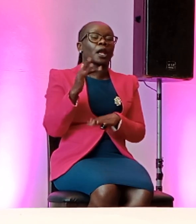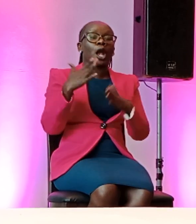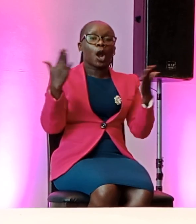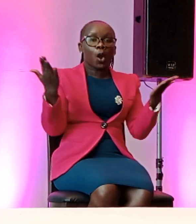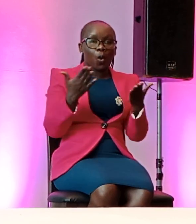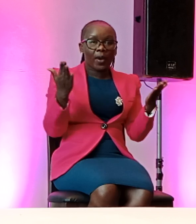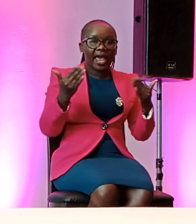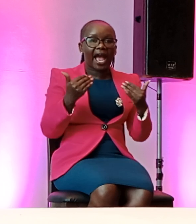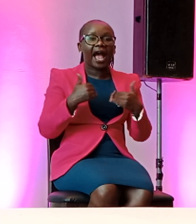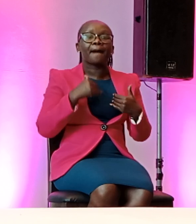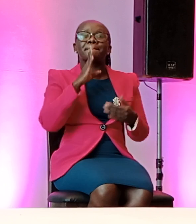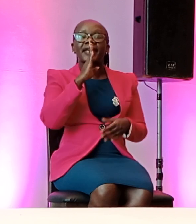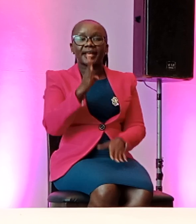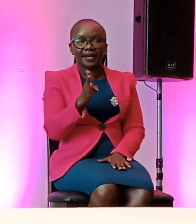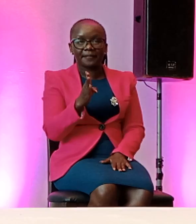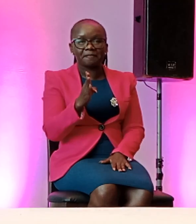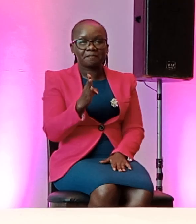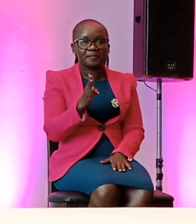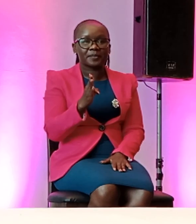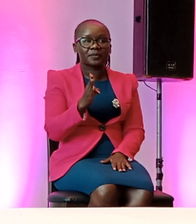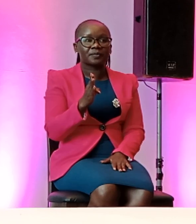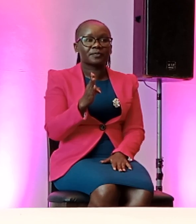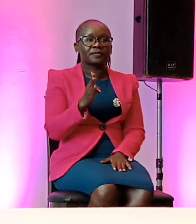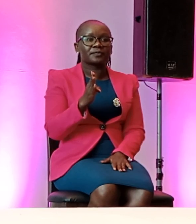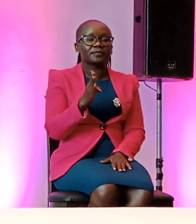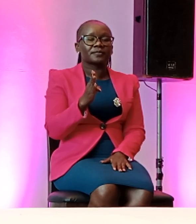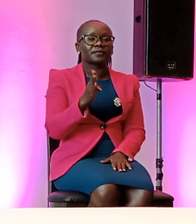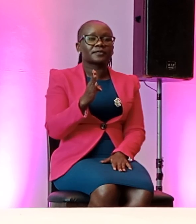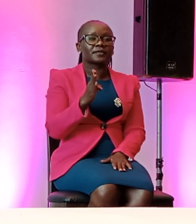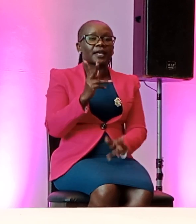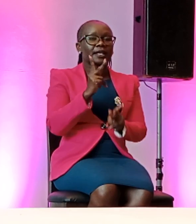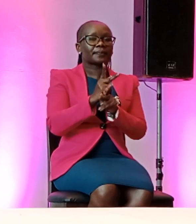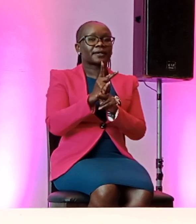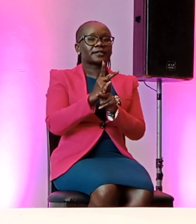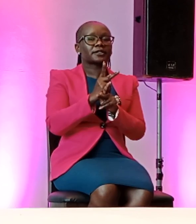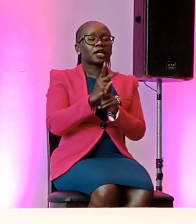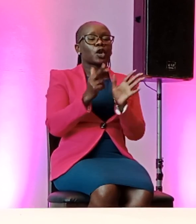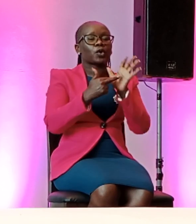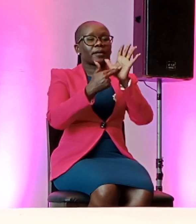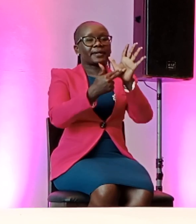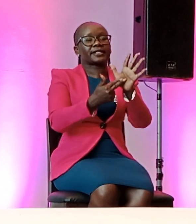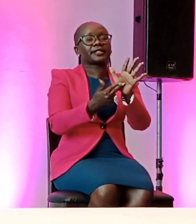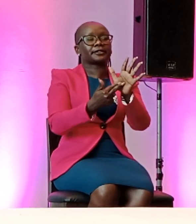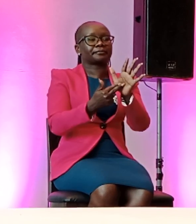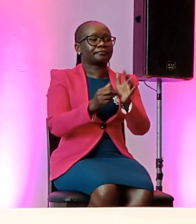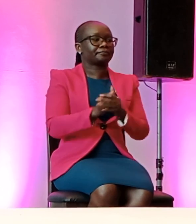where I've been put to represent.